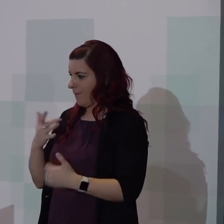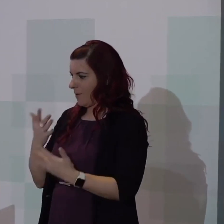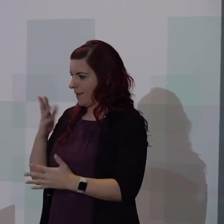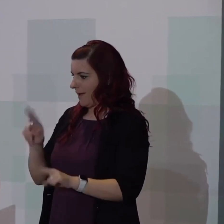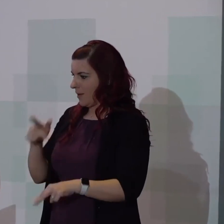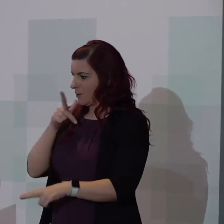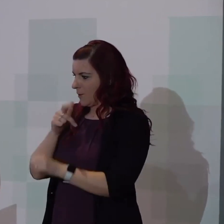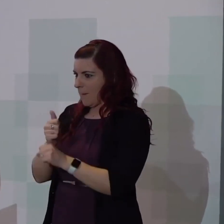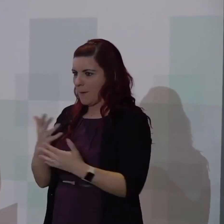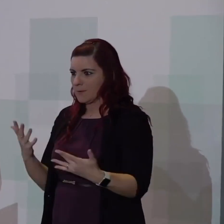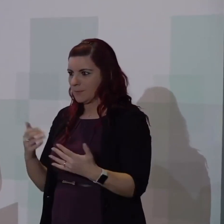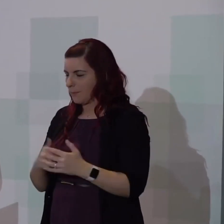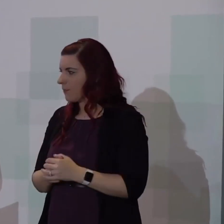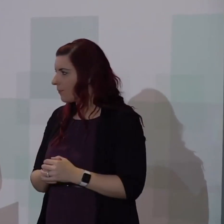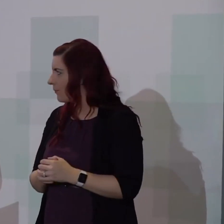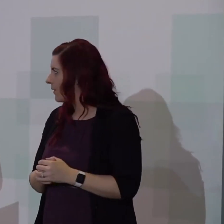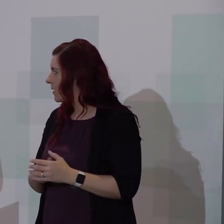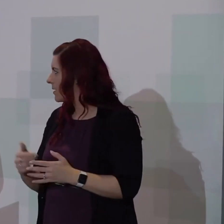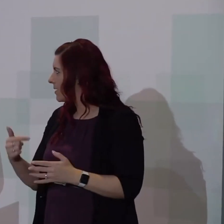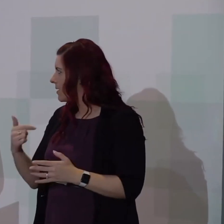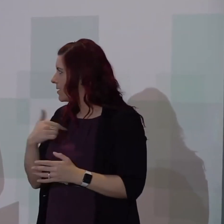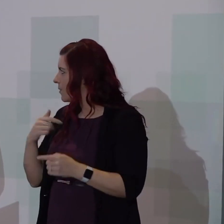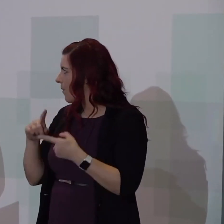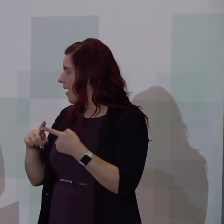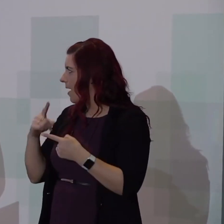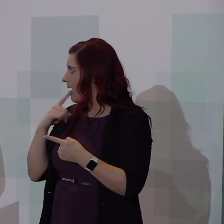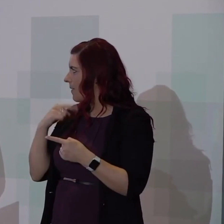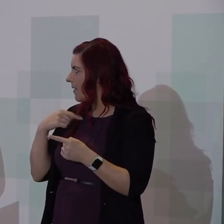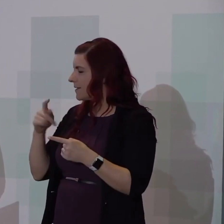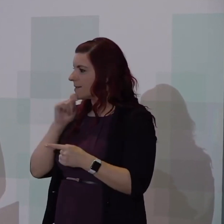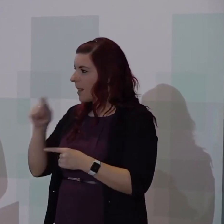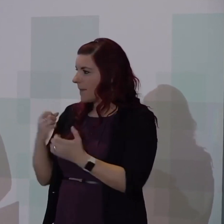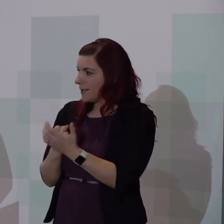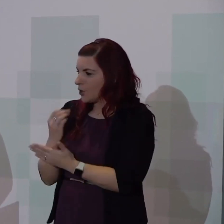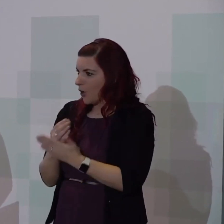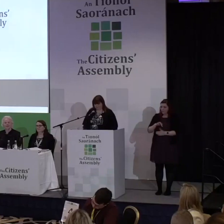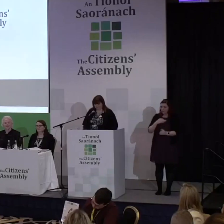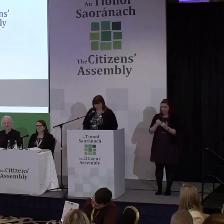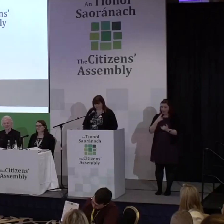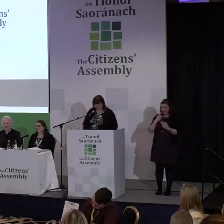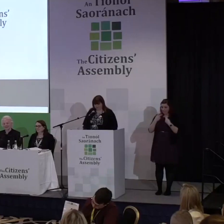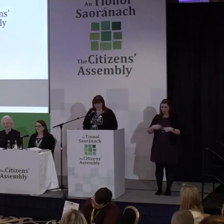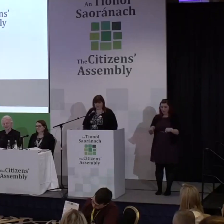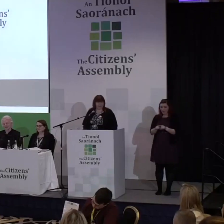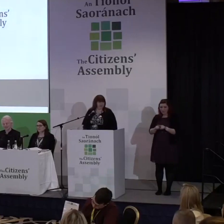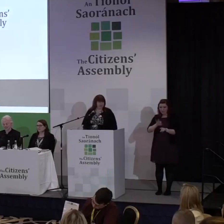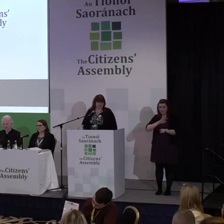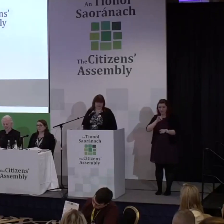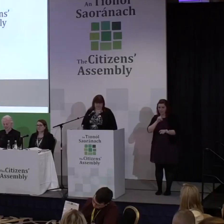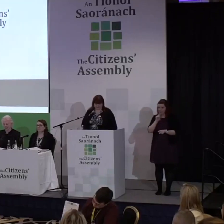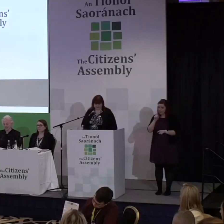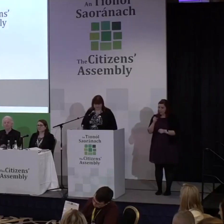labels being put on me. I'm also a very private person, so telling my story makes me feel vulnerable. I'm here to tell you my